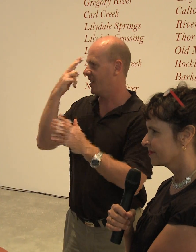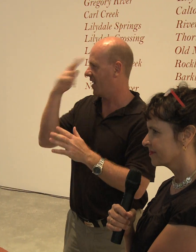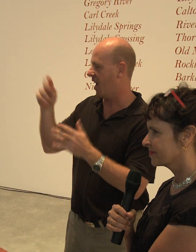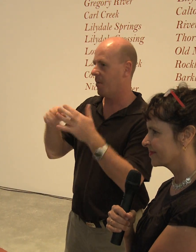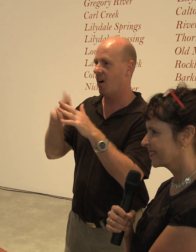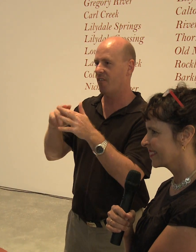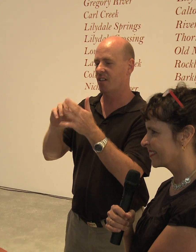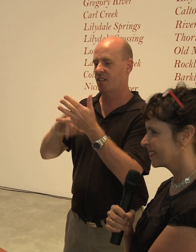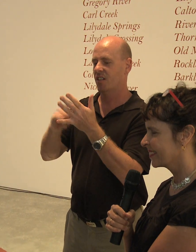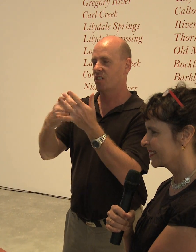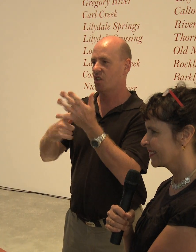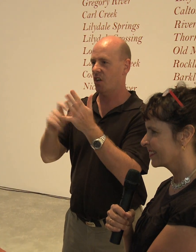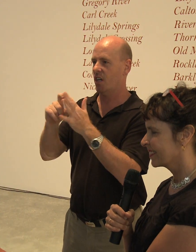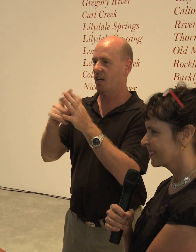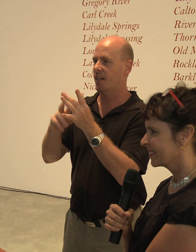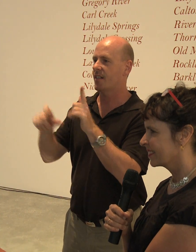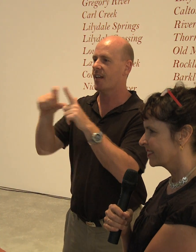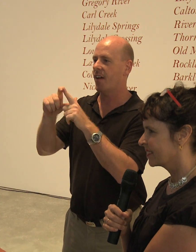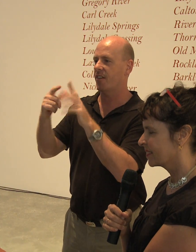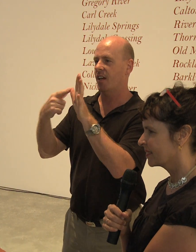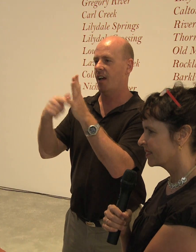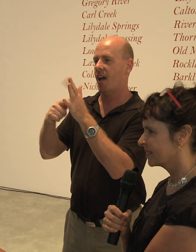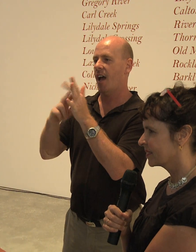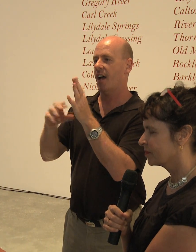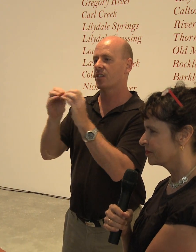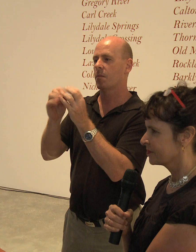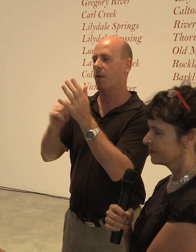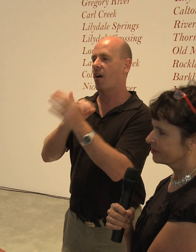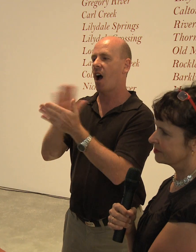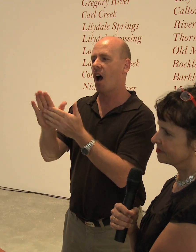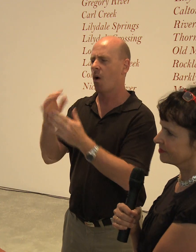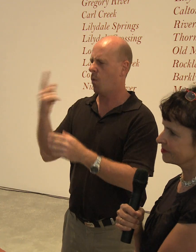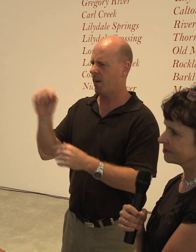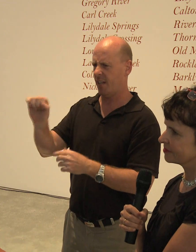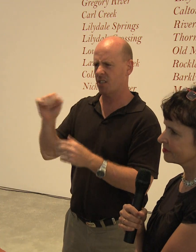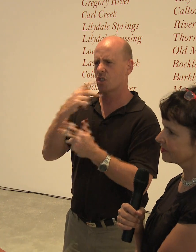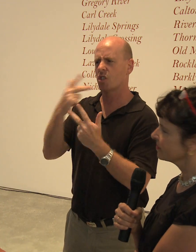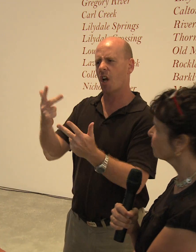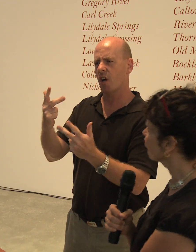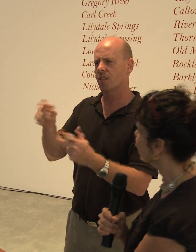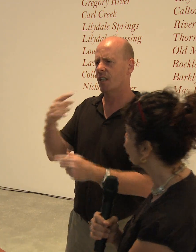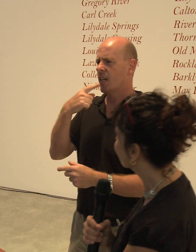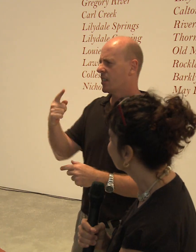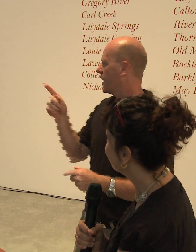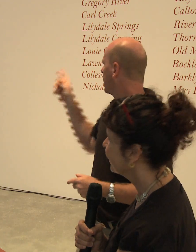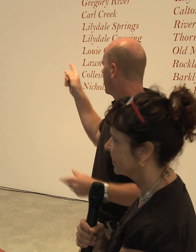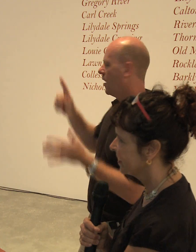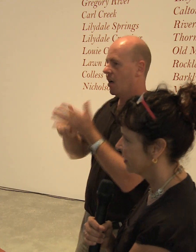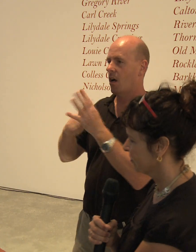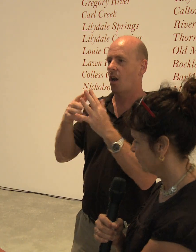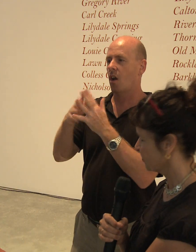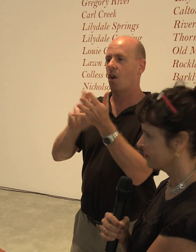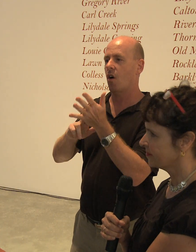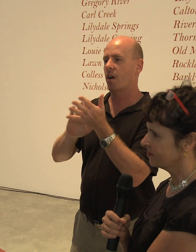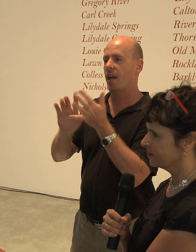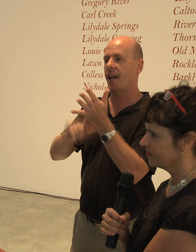David Attenborough, and I'll never forget one of his TV shows when he said that Lawn Hill Creek was